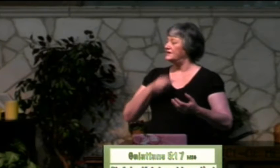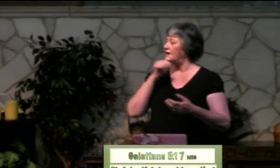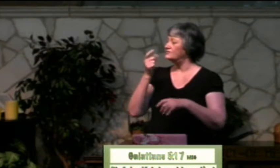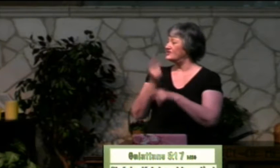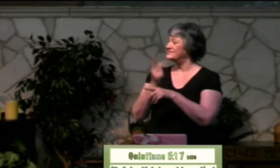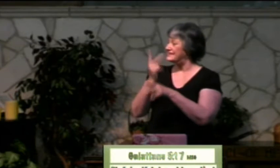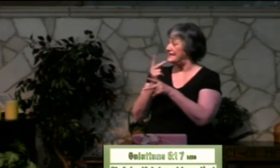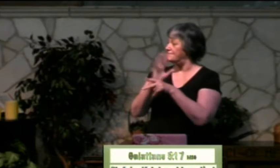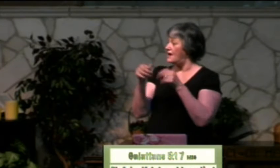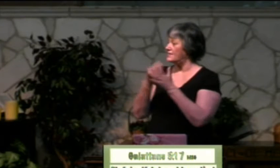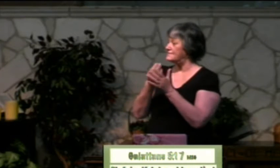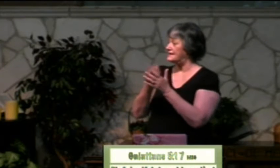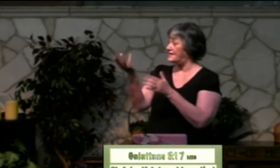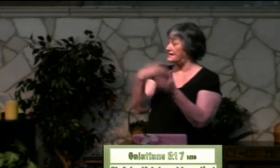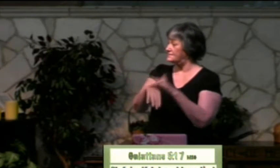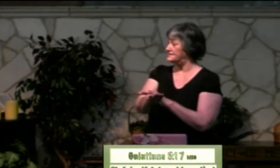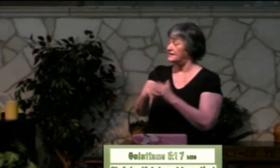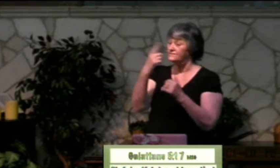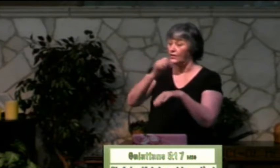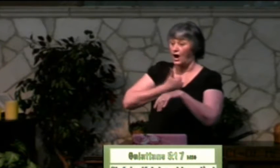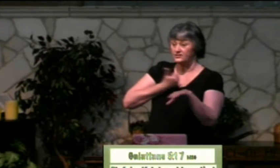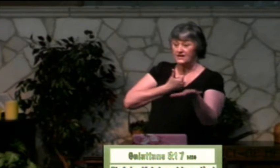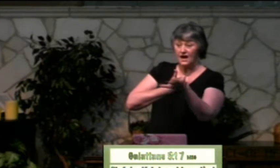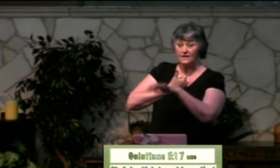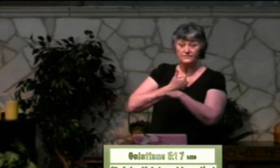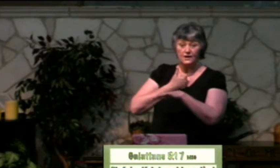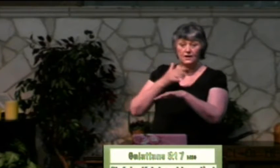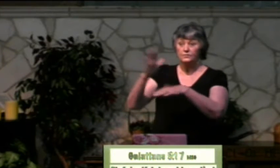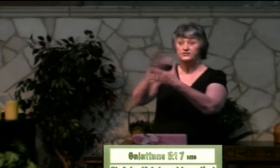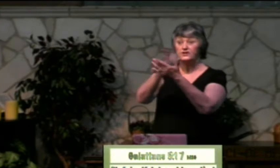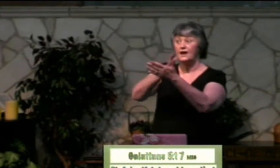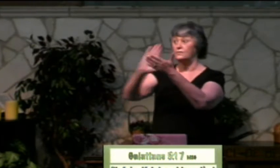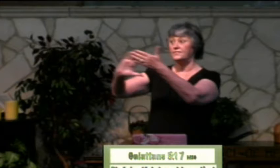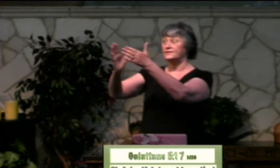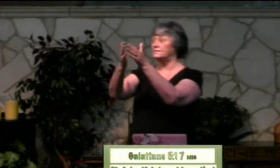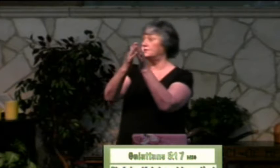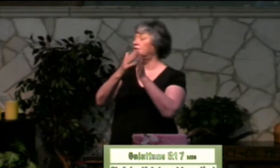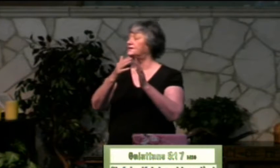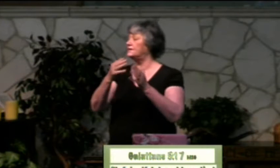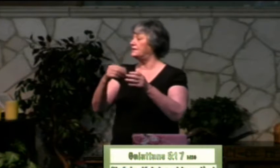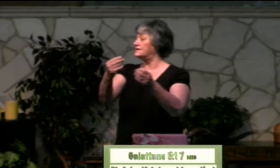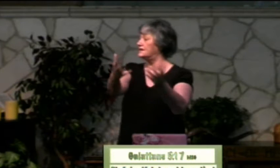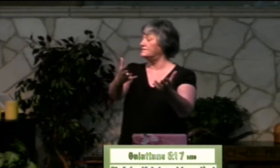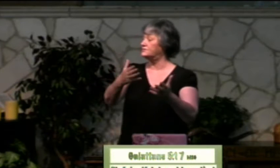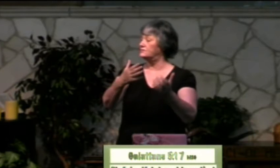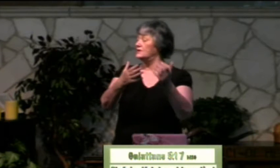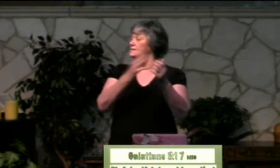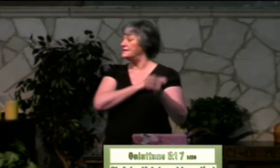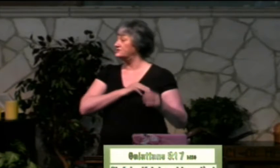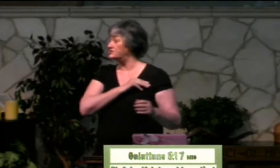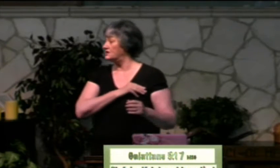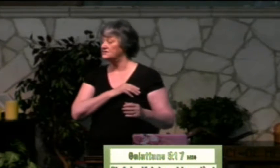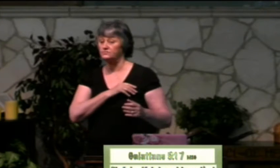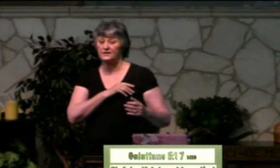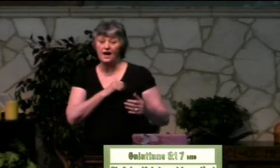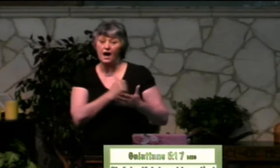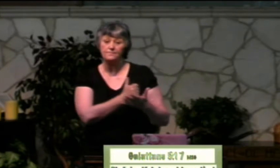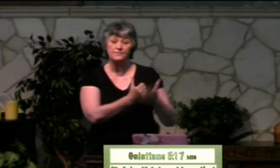don't just keep all the money that comes in for ourselves. We share with the community. We give to missions. We help the